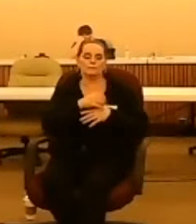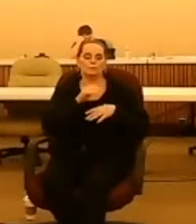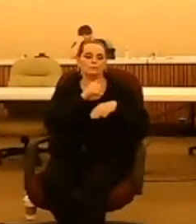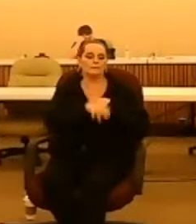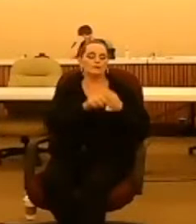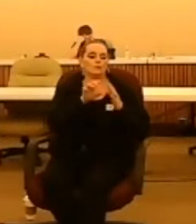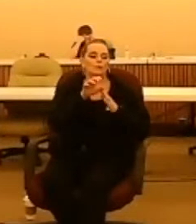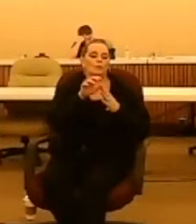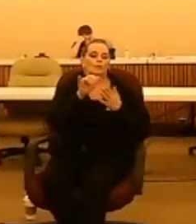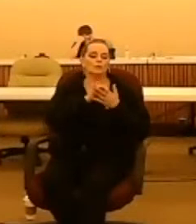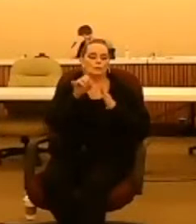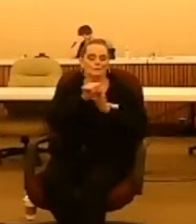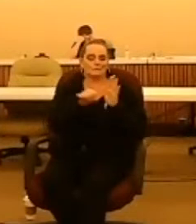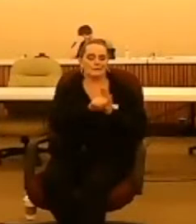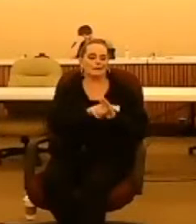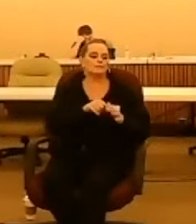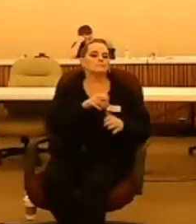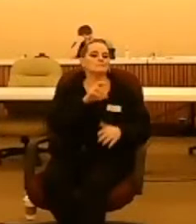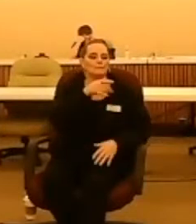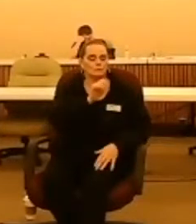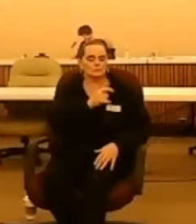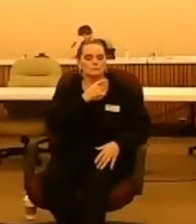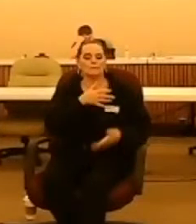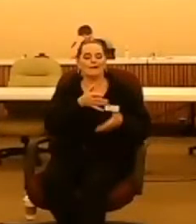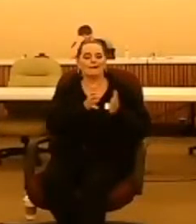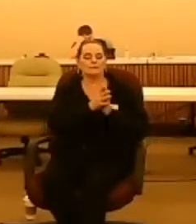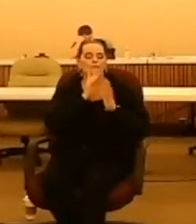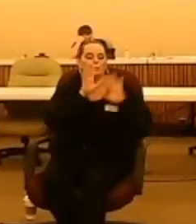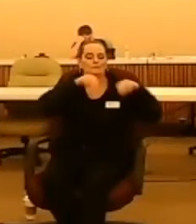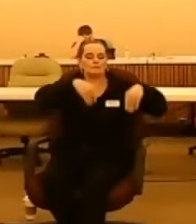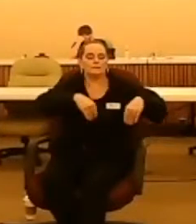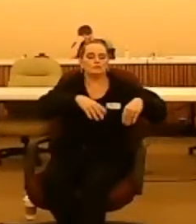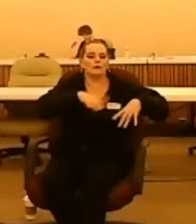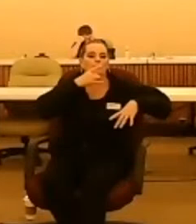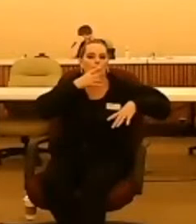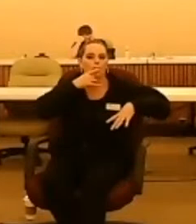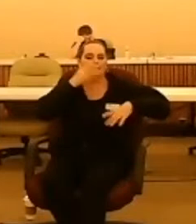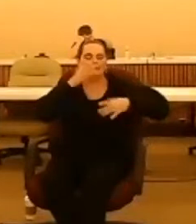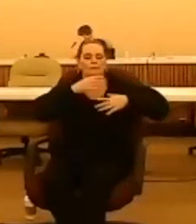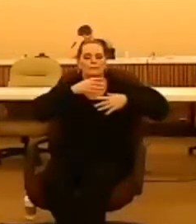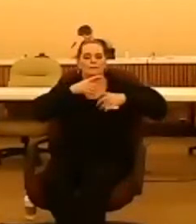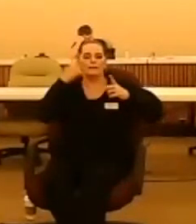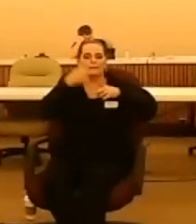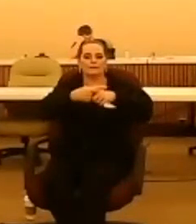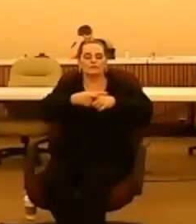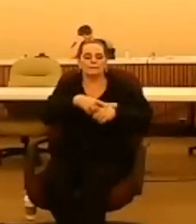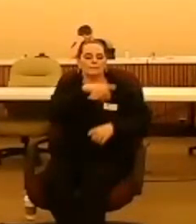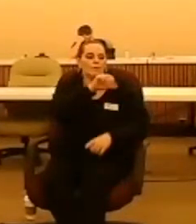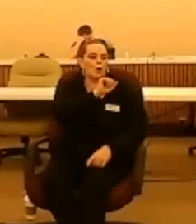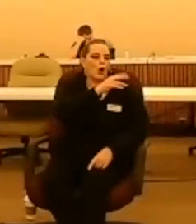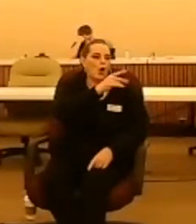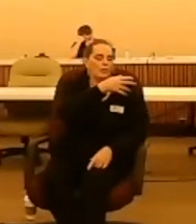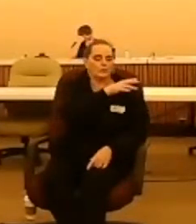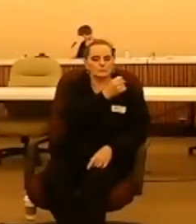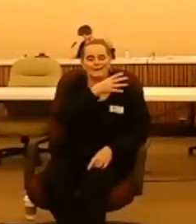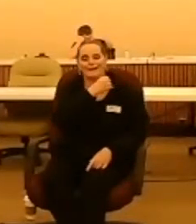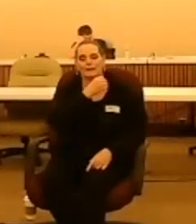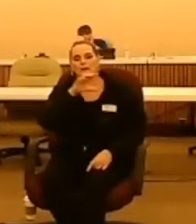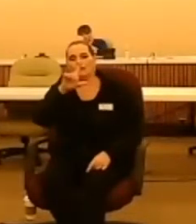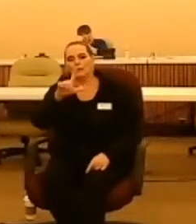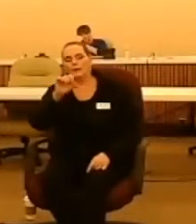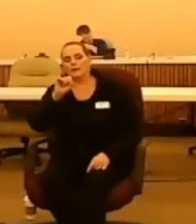State DOT requesting installation of a traffic control light at the intersection of Authors Avenue and Lehigh Station